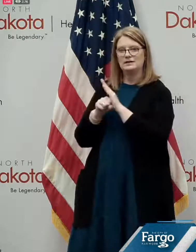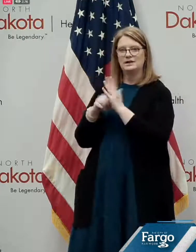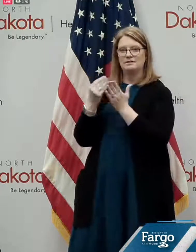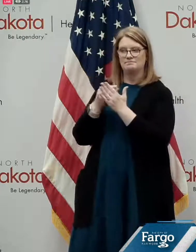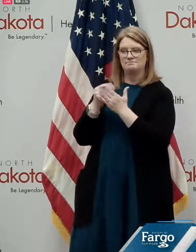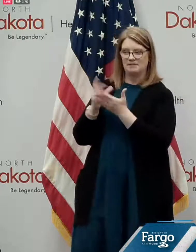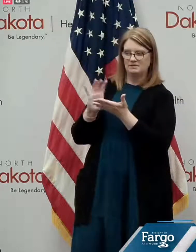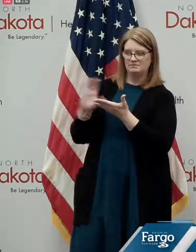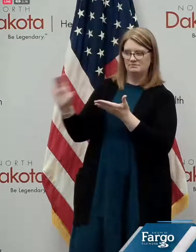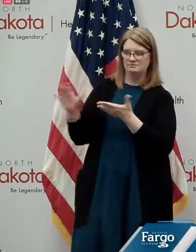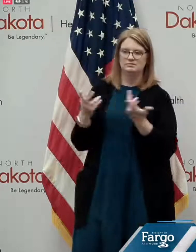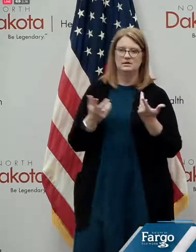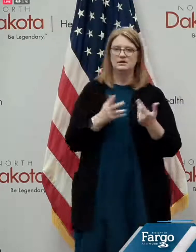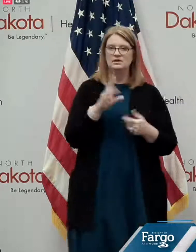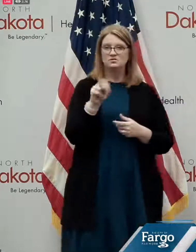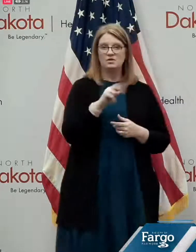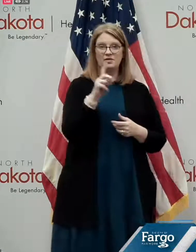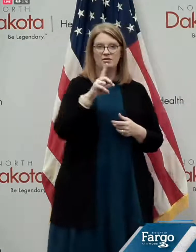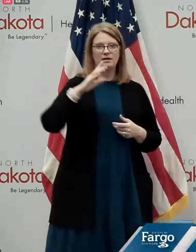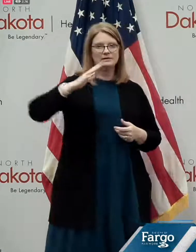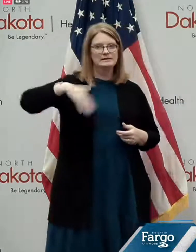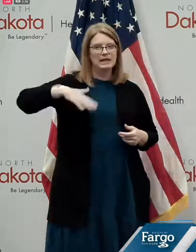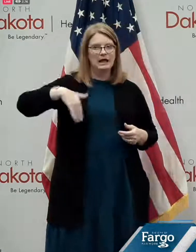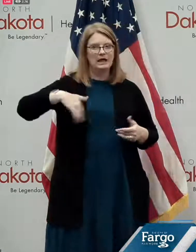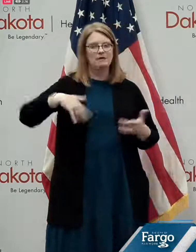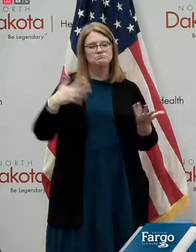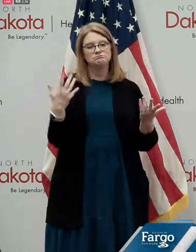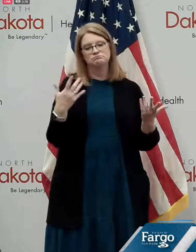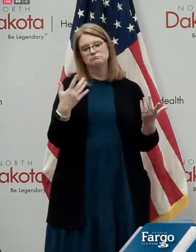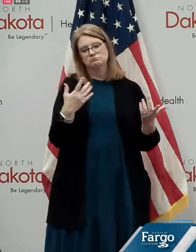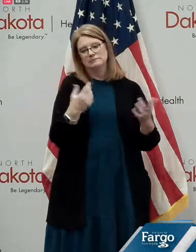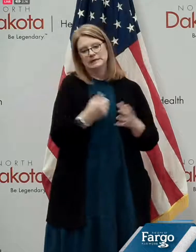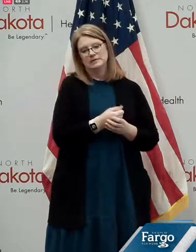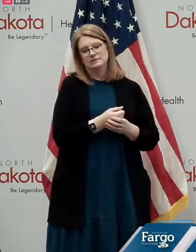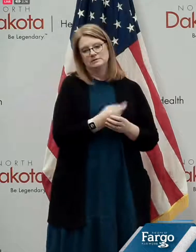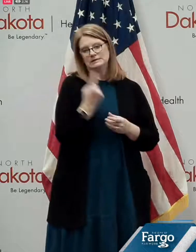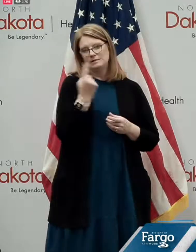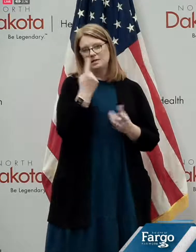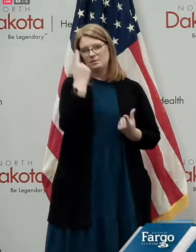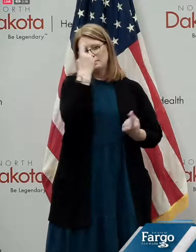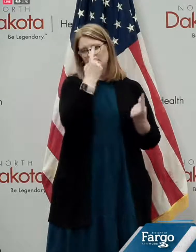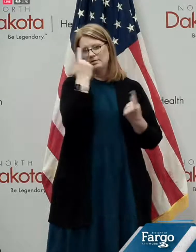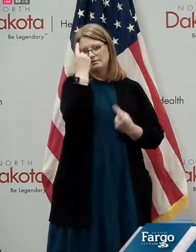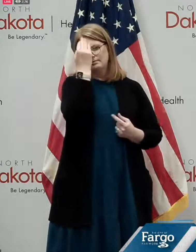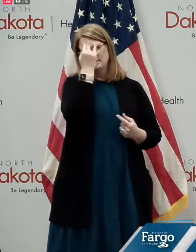into that. In North Dakota, we have not yet, but it's certainly something that it would be under consideration.